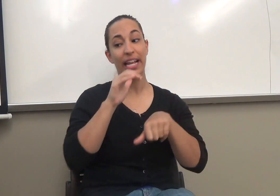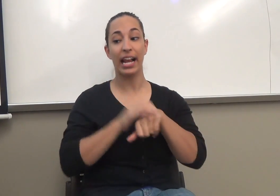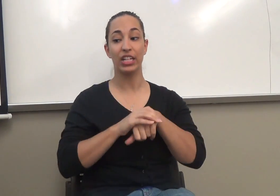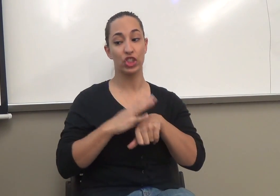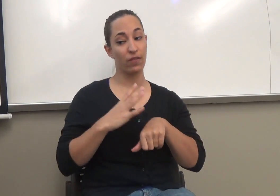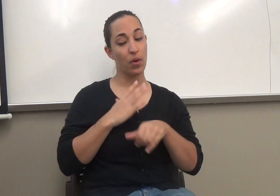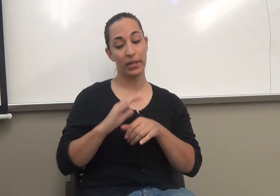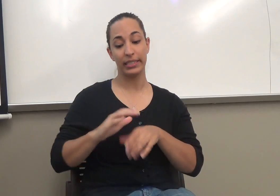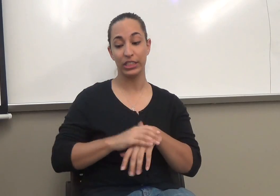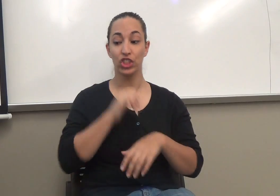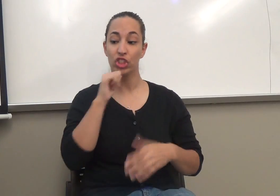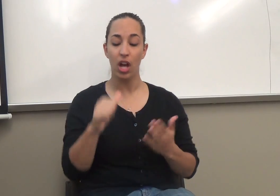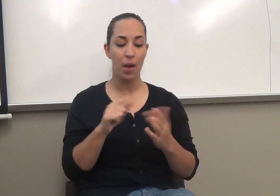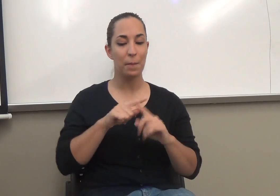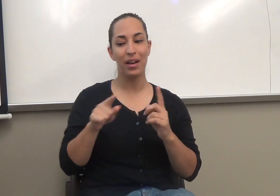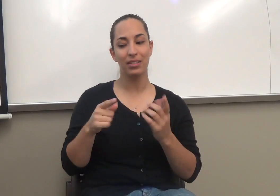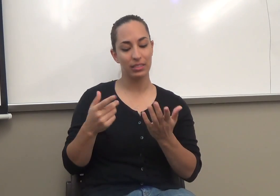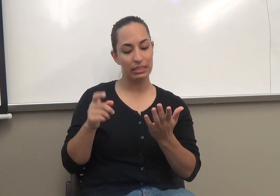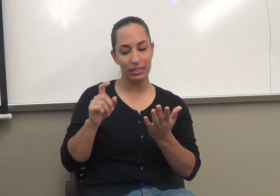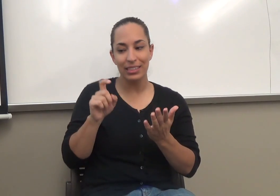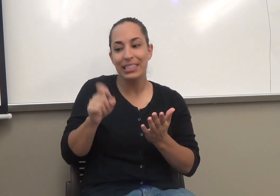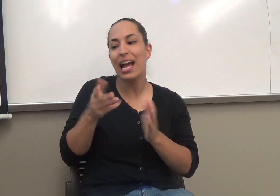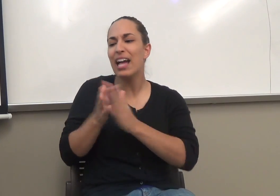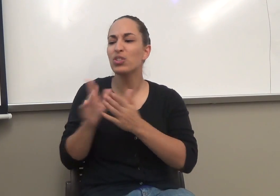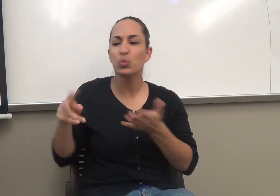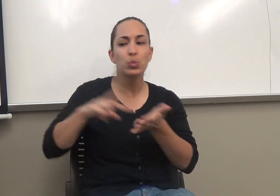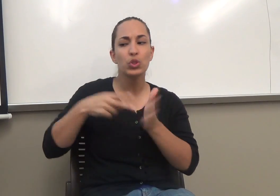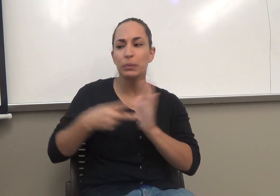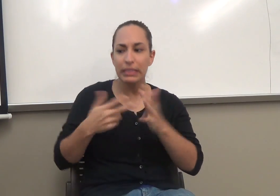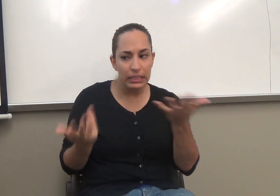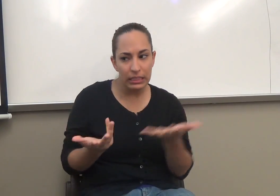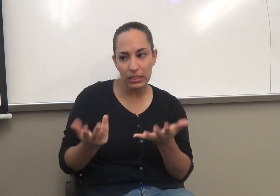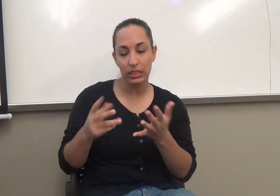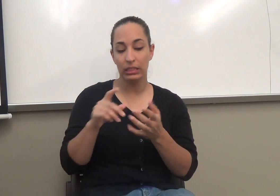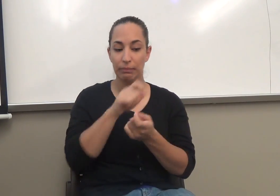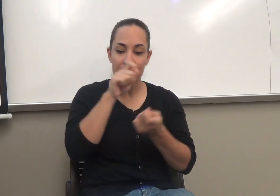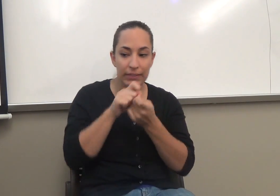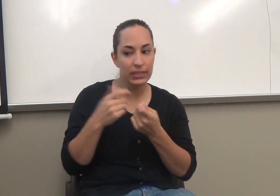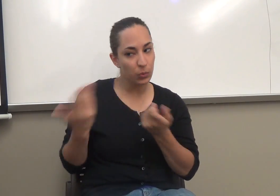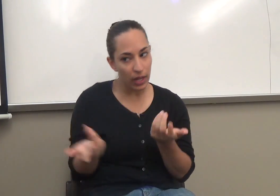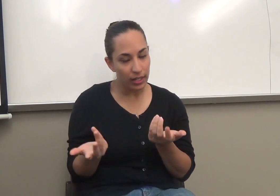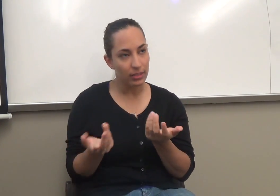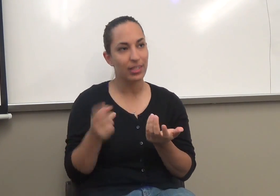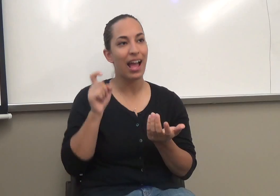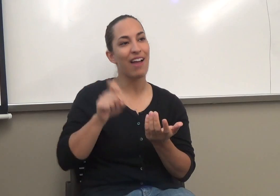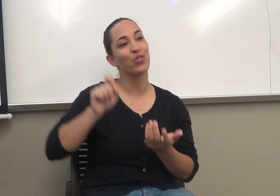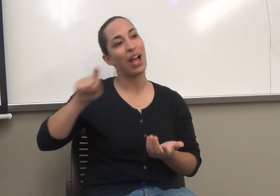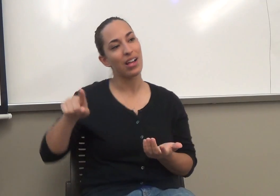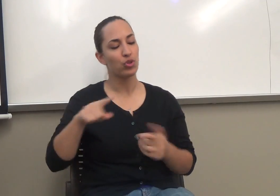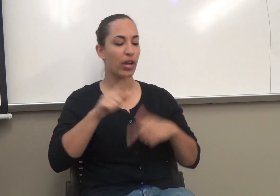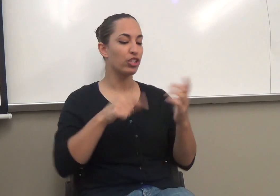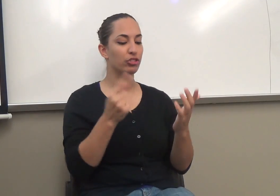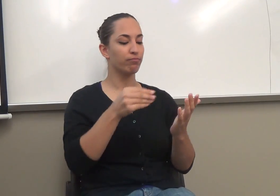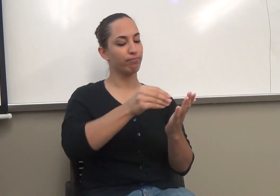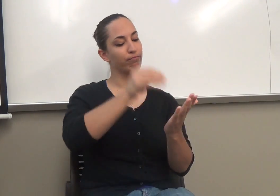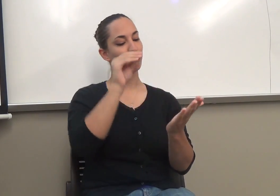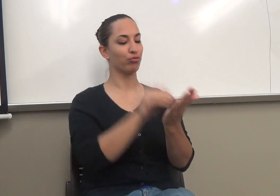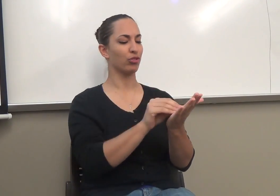what the other word is that's too informal to use in a college paper? Guys? Yeah.